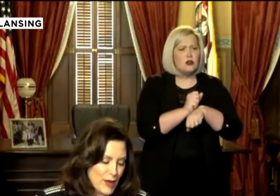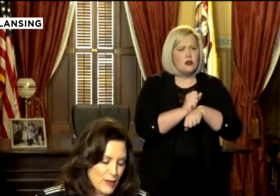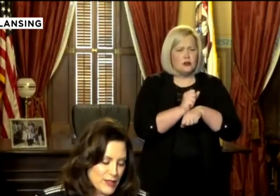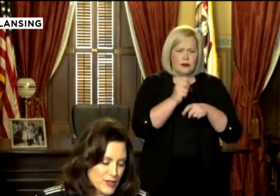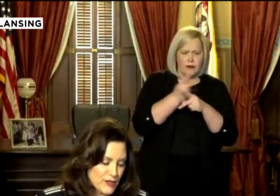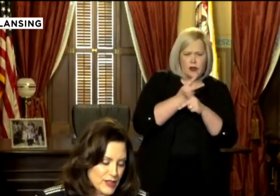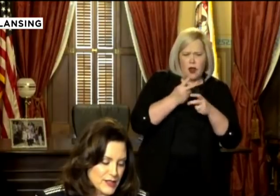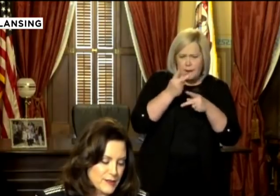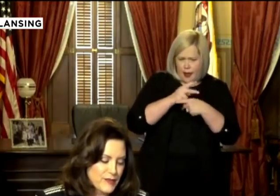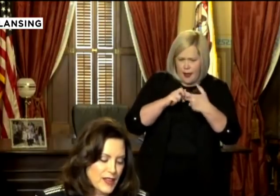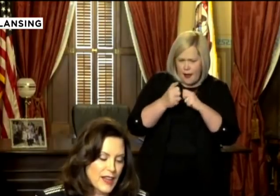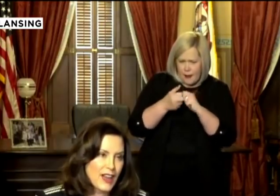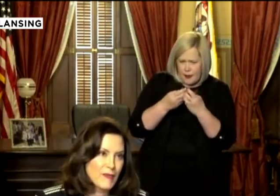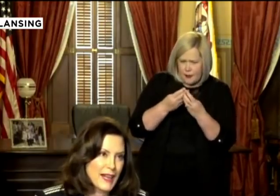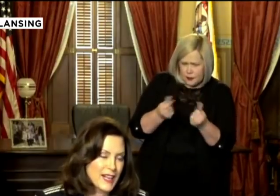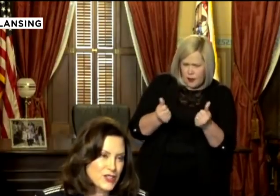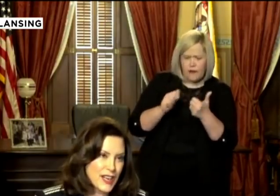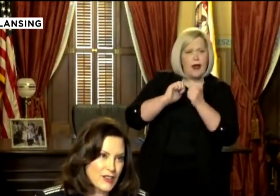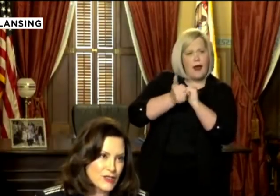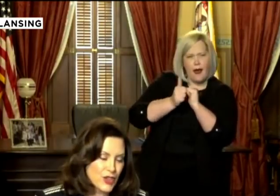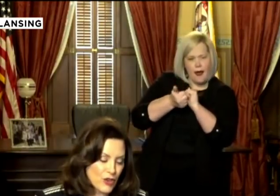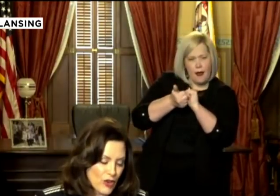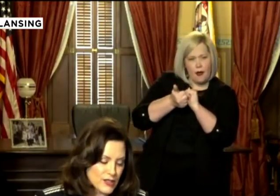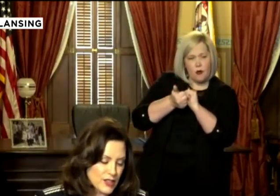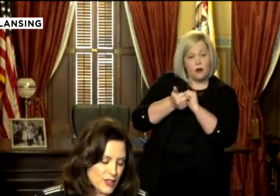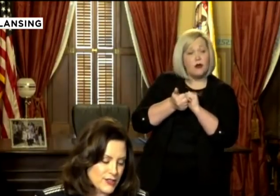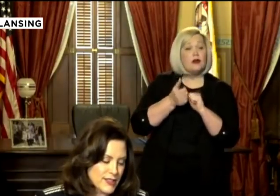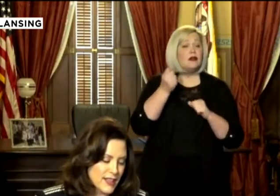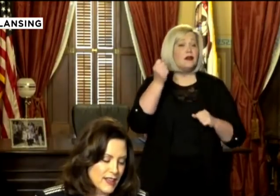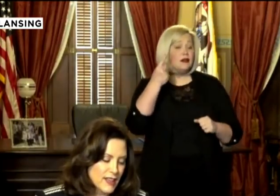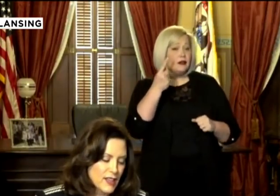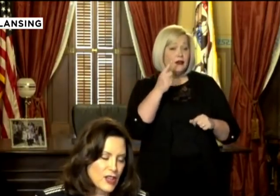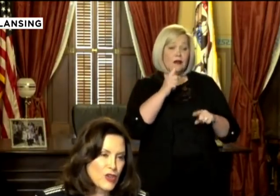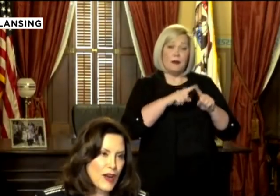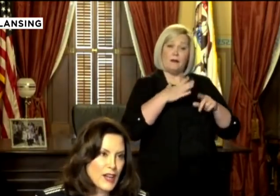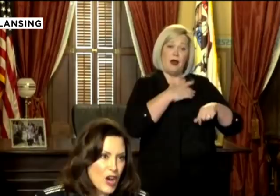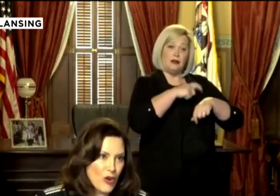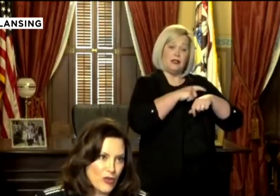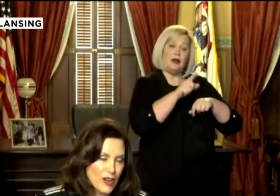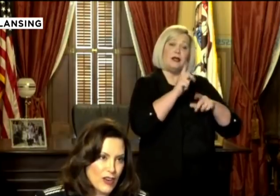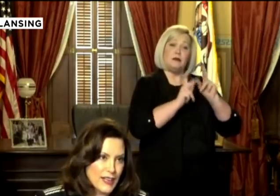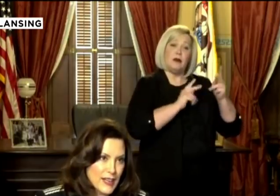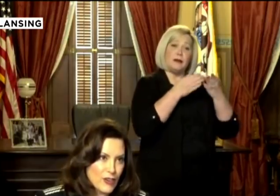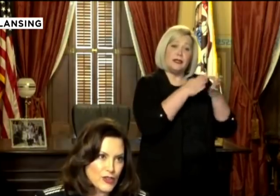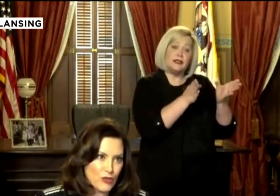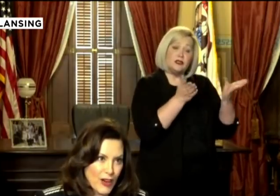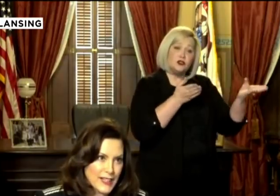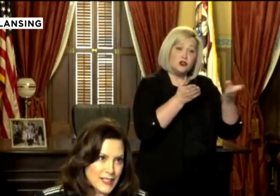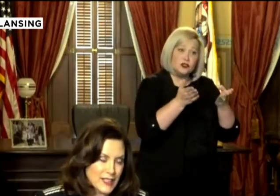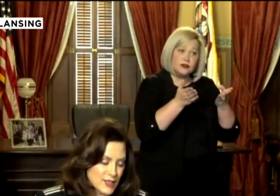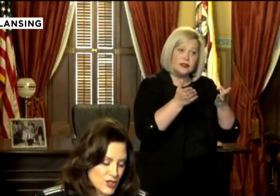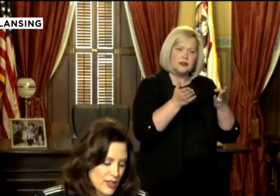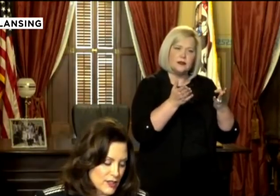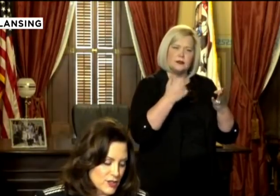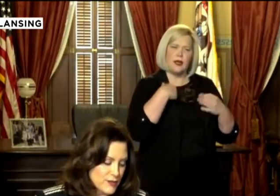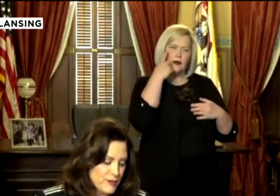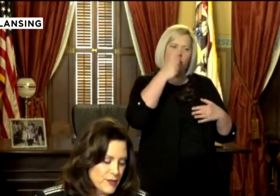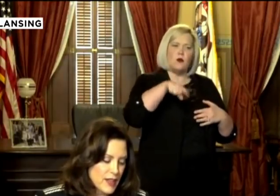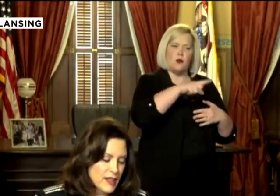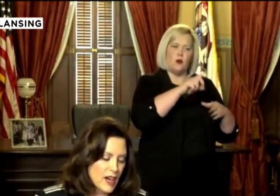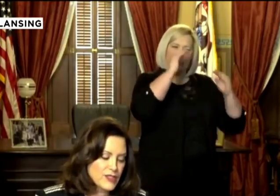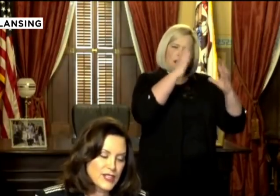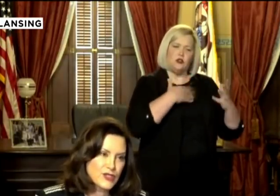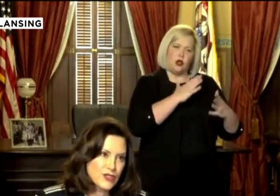my time in public service, I've met educators across our state who I know are eager to rise to this